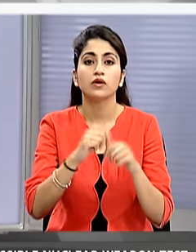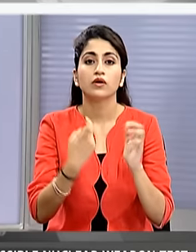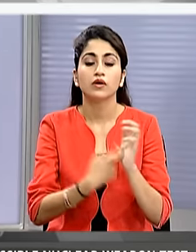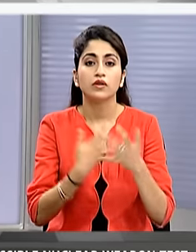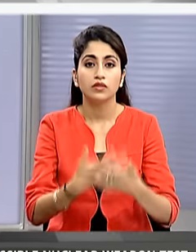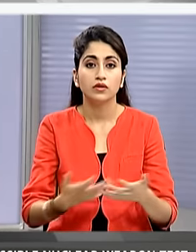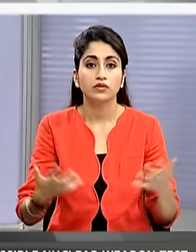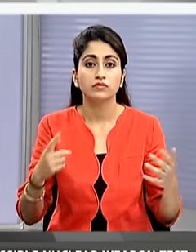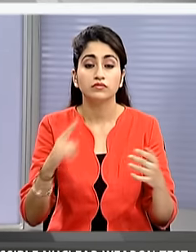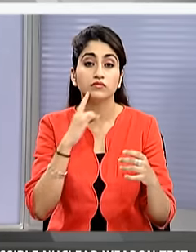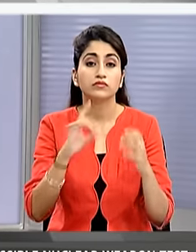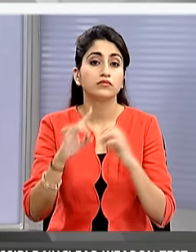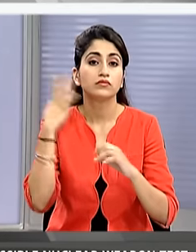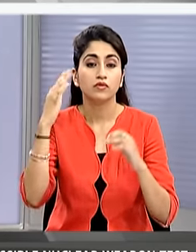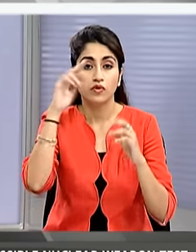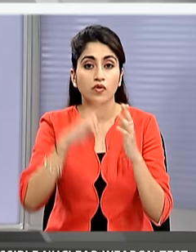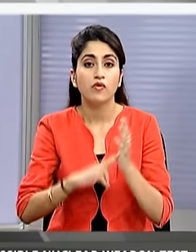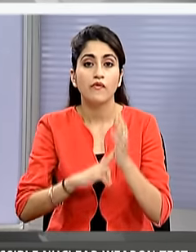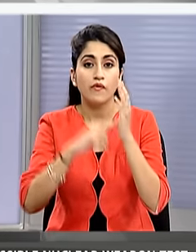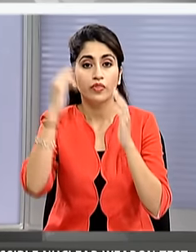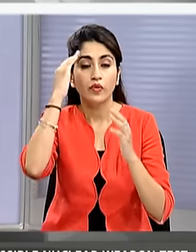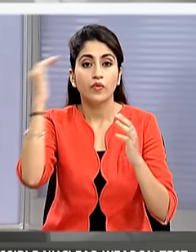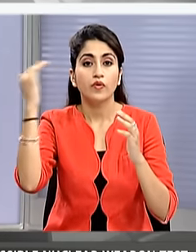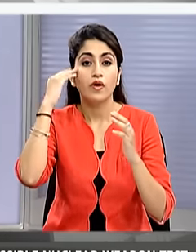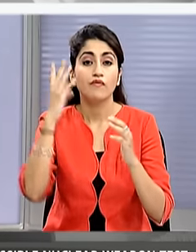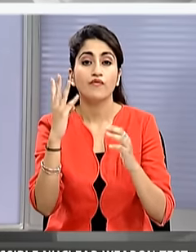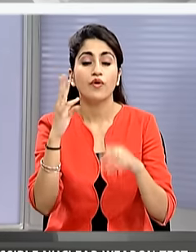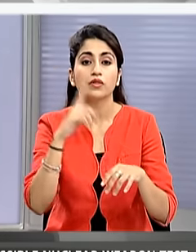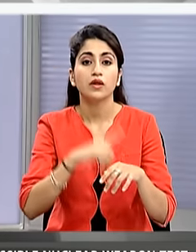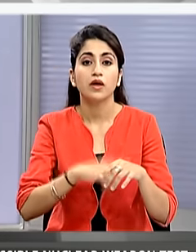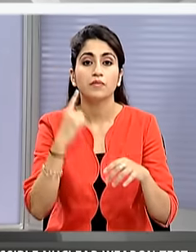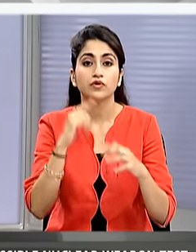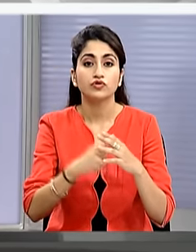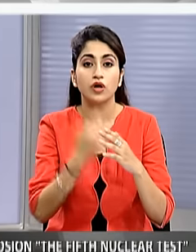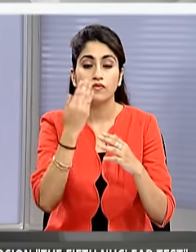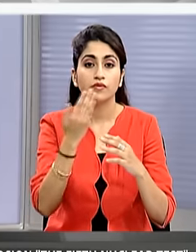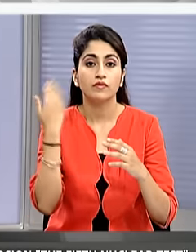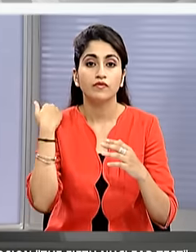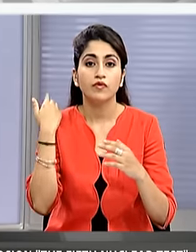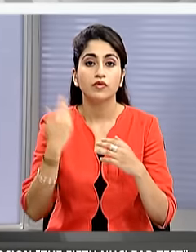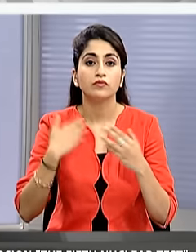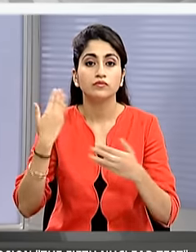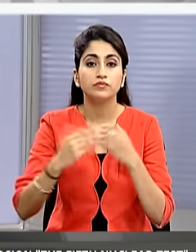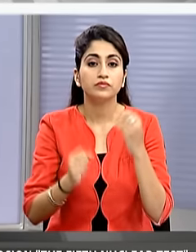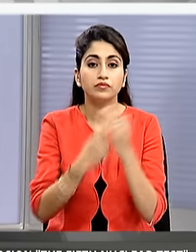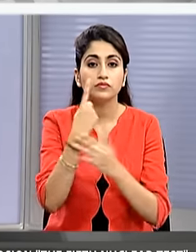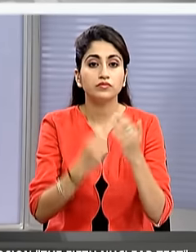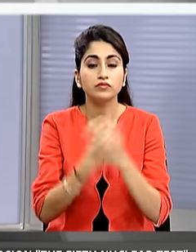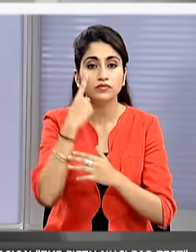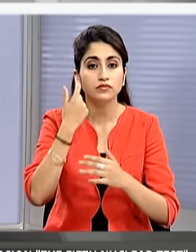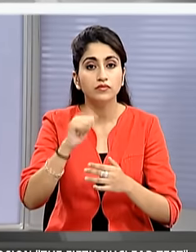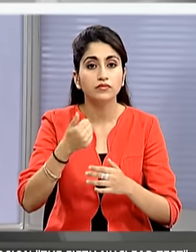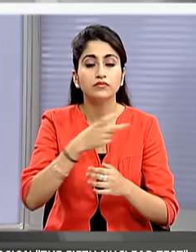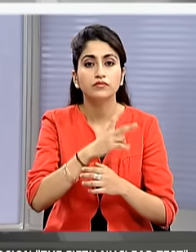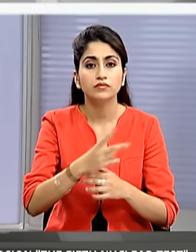weapons. Isolated and aggressive North Korea conducted its fourth nuclear explosion in January and followed it up with a series